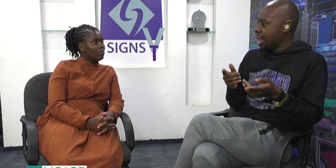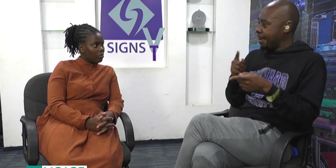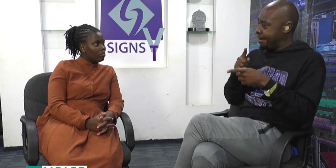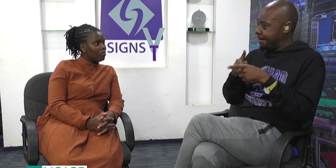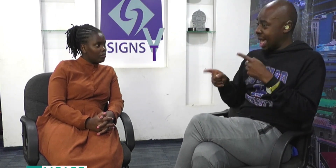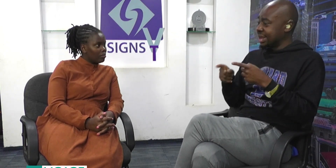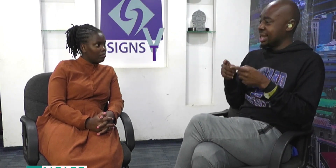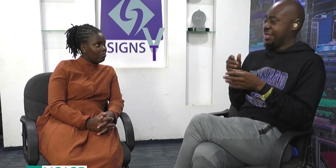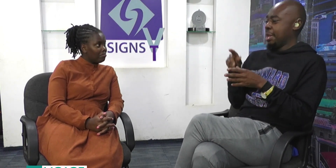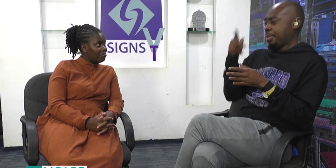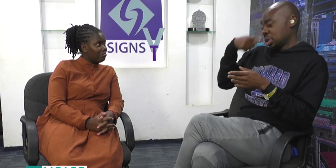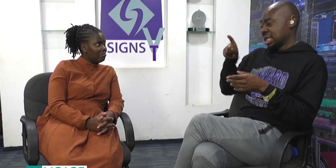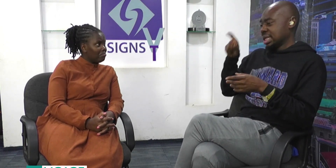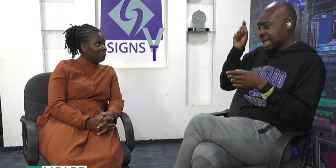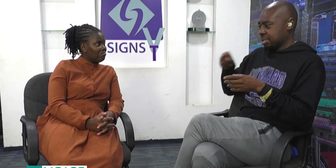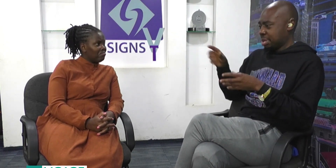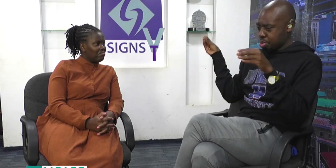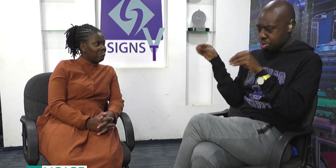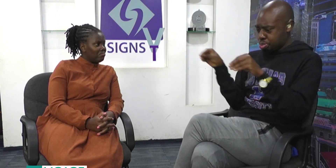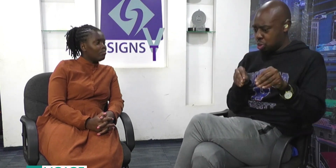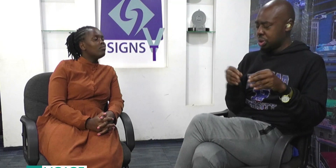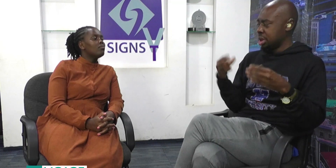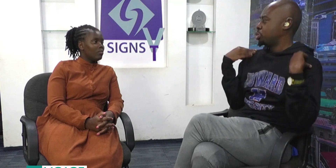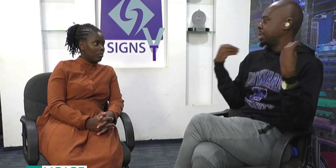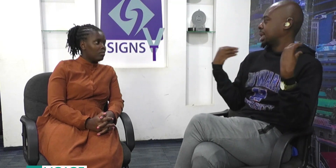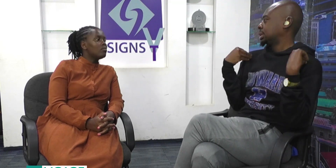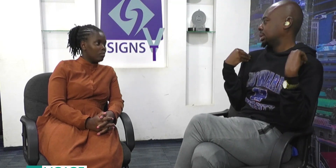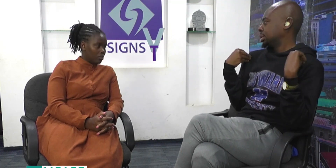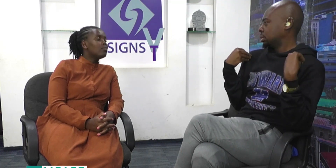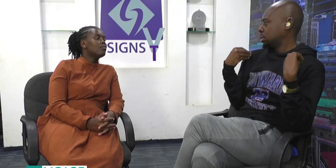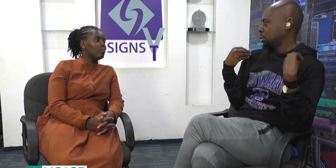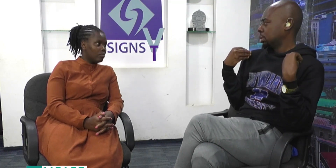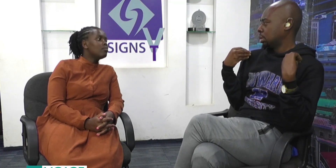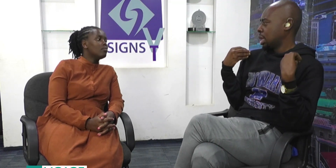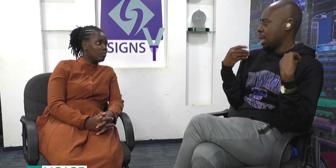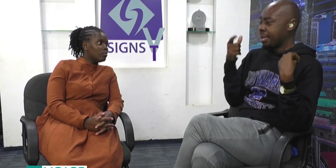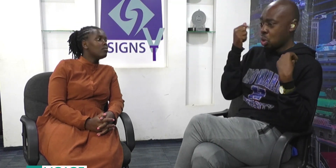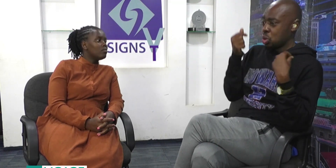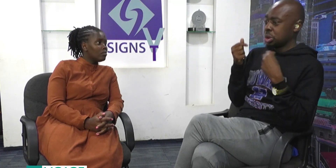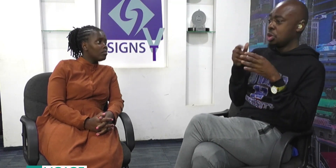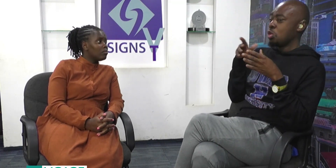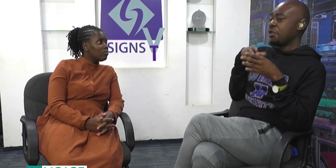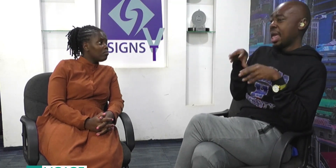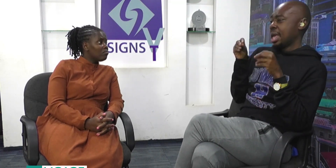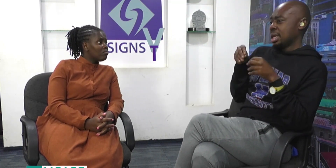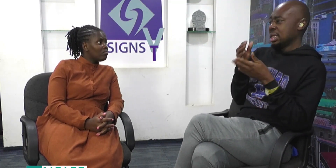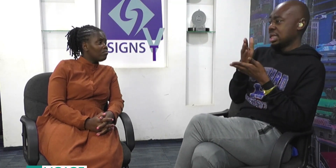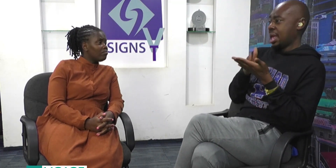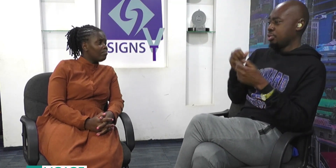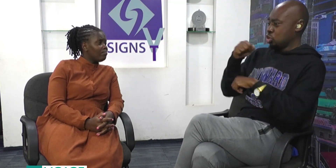laws and policies, but they have been implemented, but let's see them being